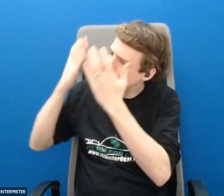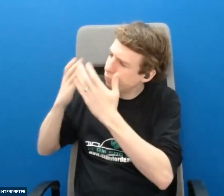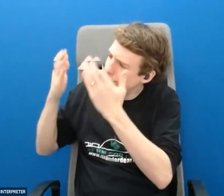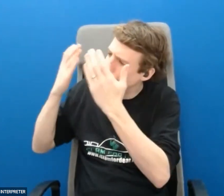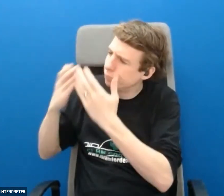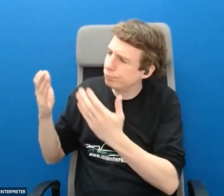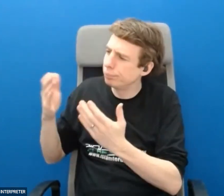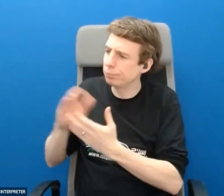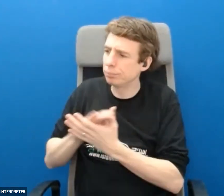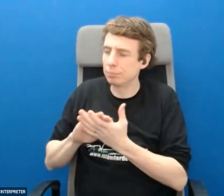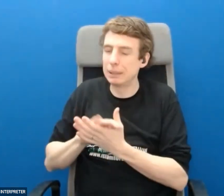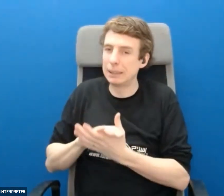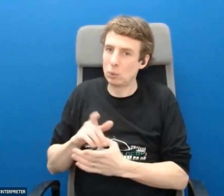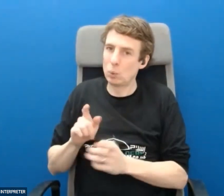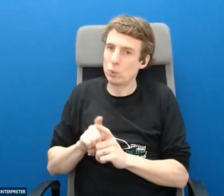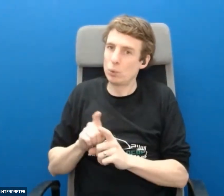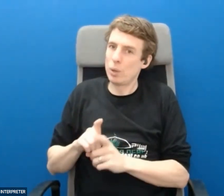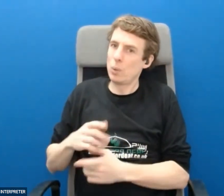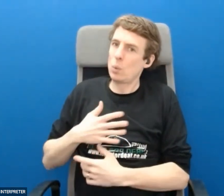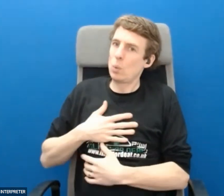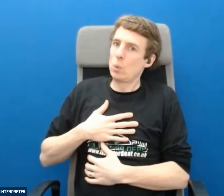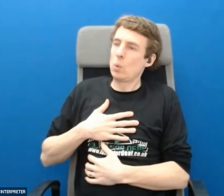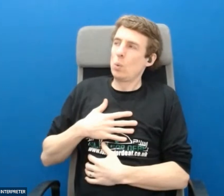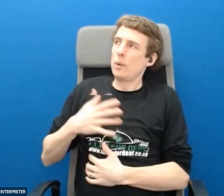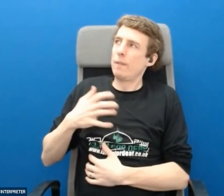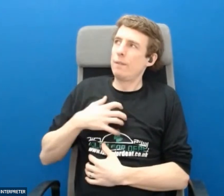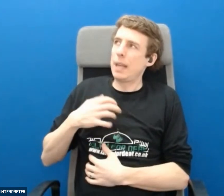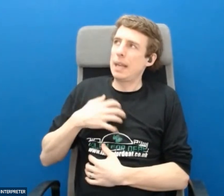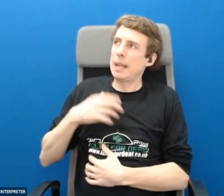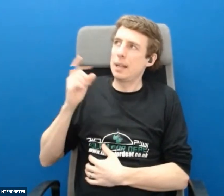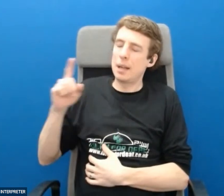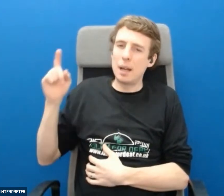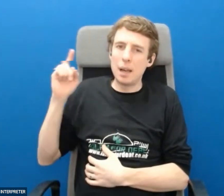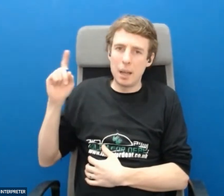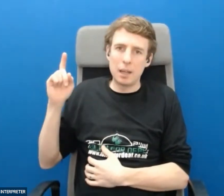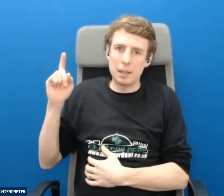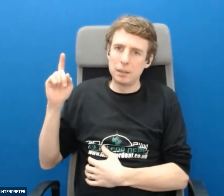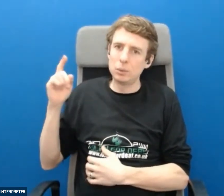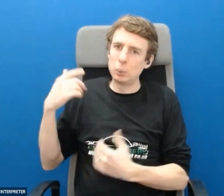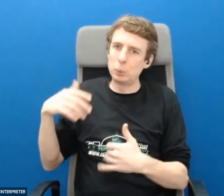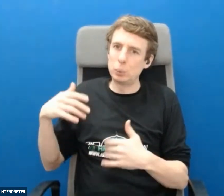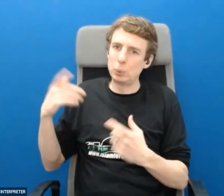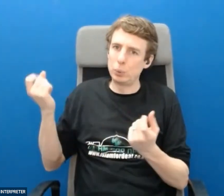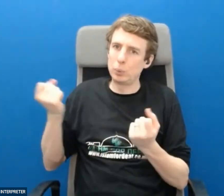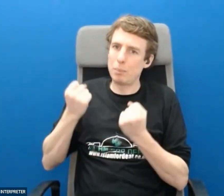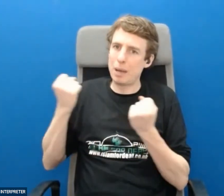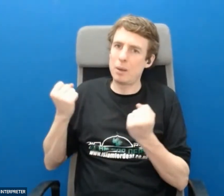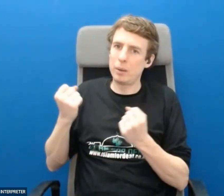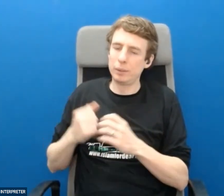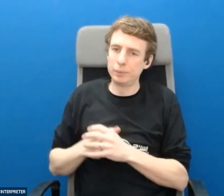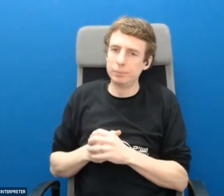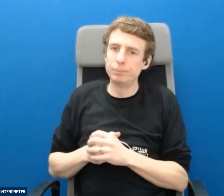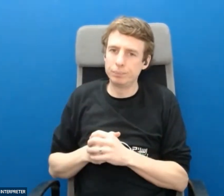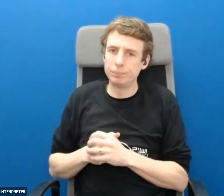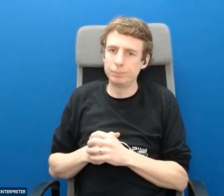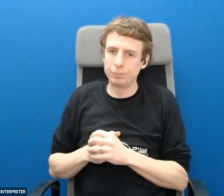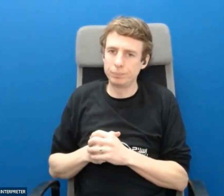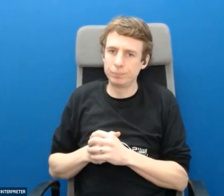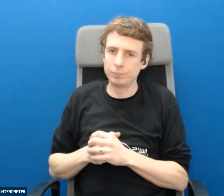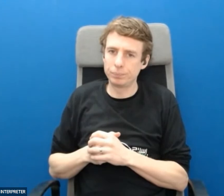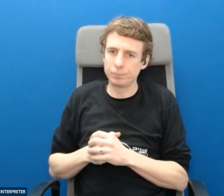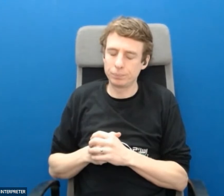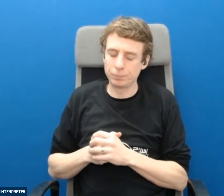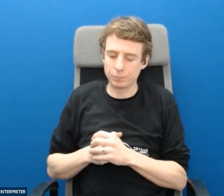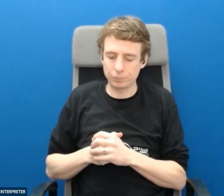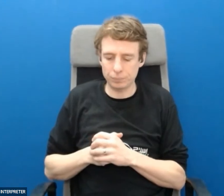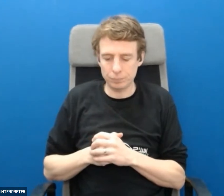reverential fear that they had of Allah the Most High. So because of this, because worship is of